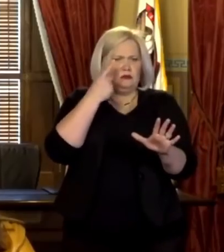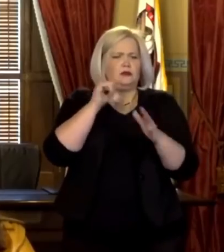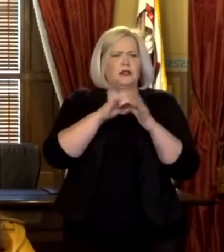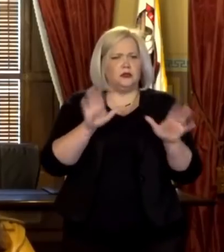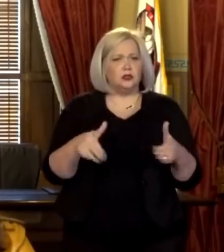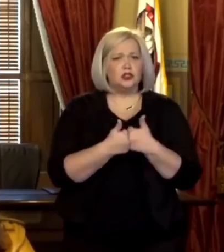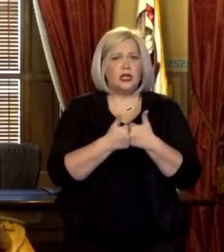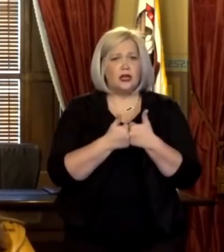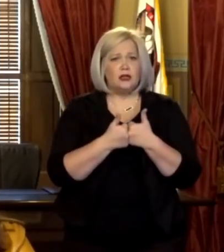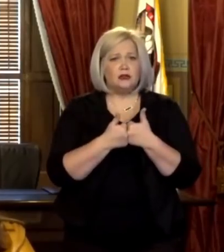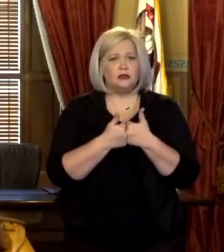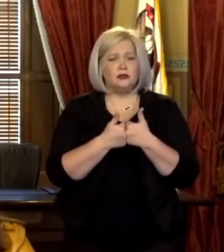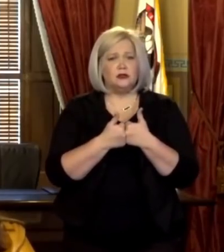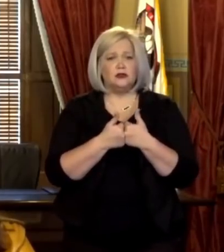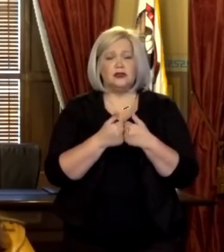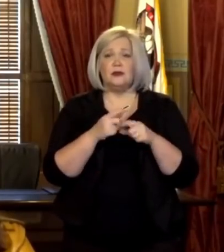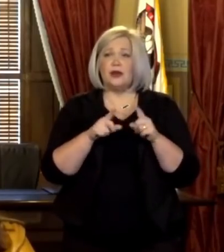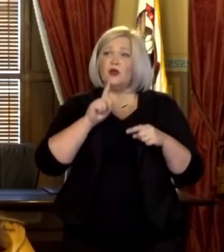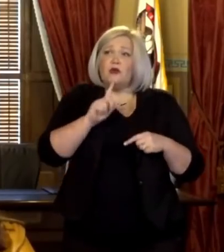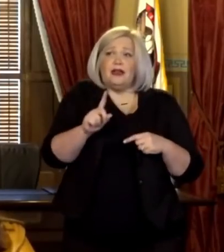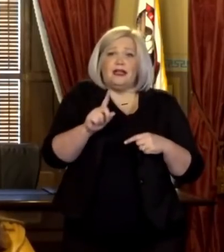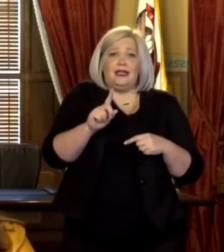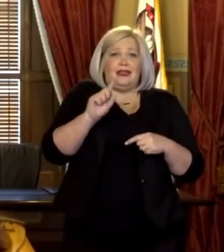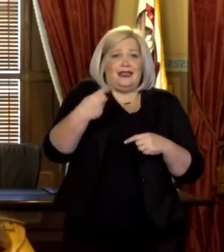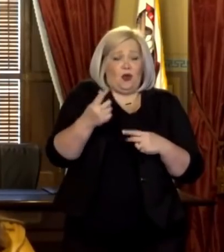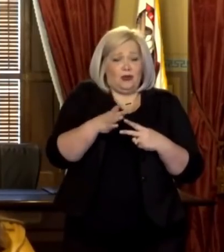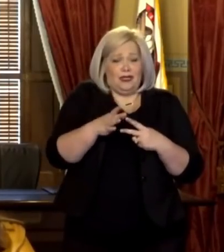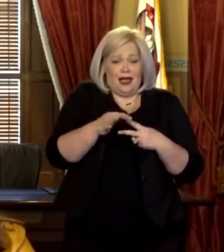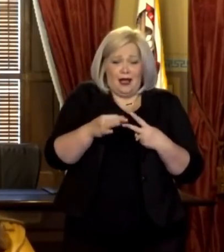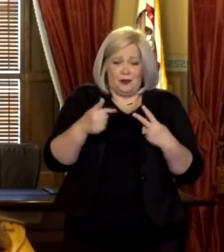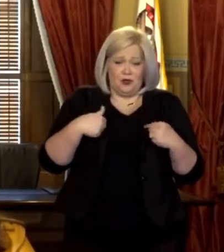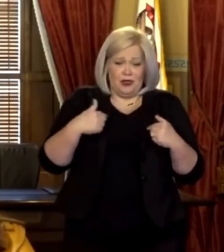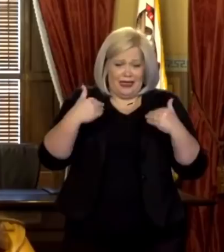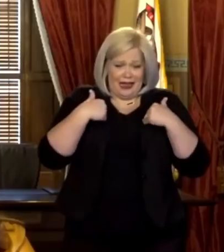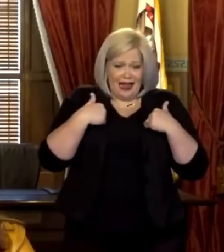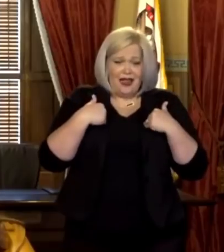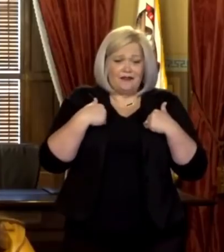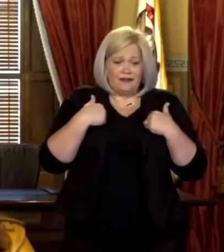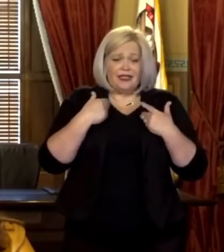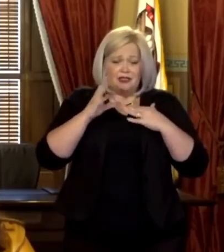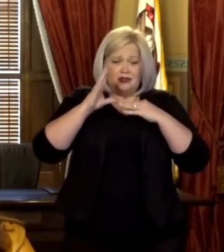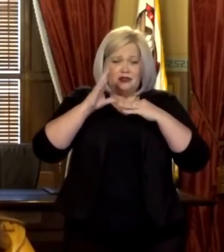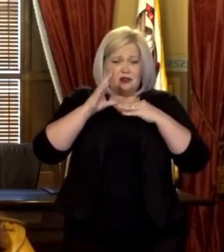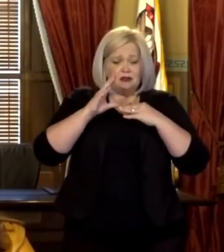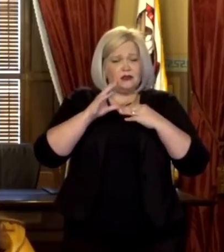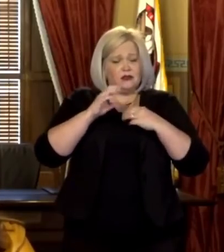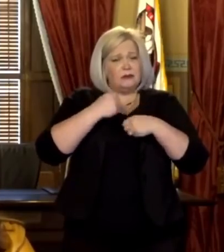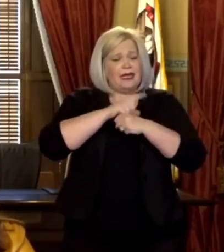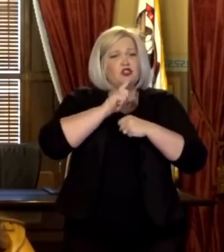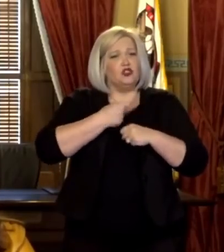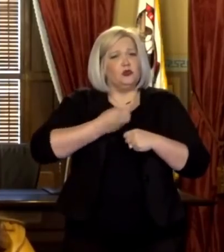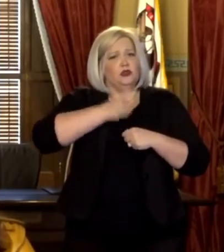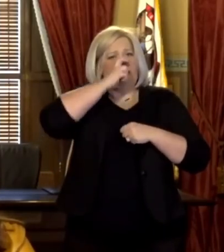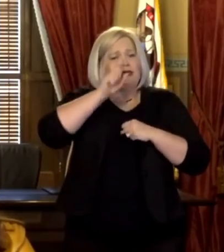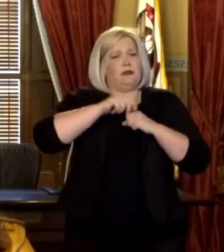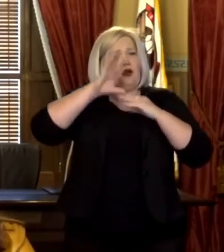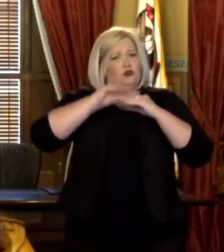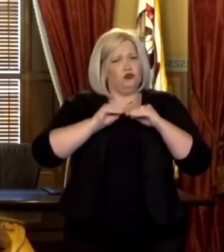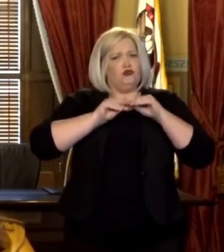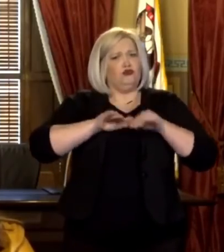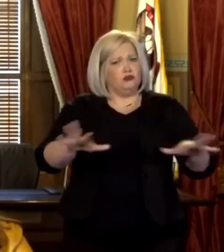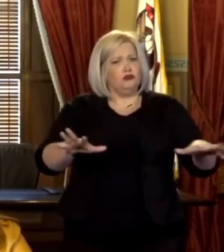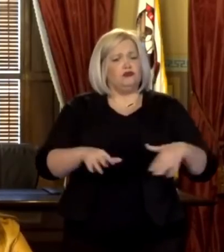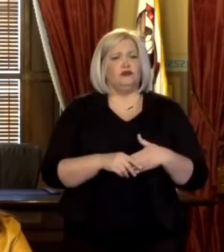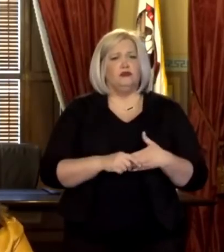yet there's no choice other than to be as aggressive as we can now to mitigate the extent of the problem on the other side.